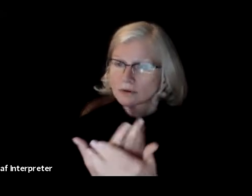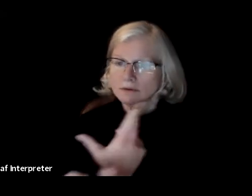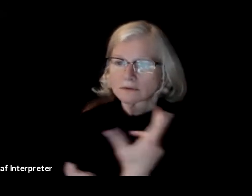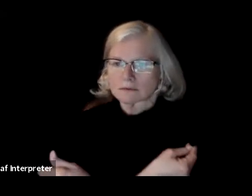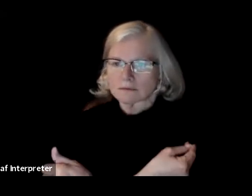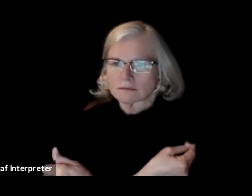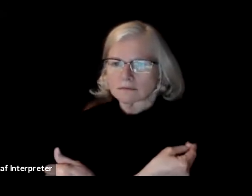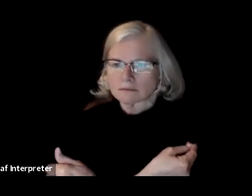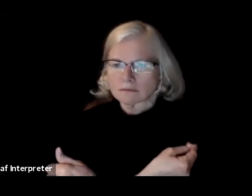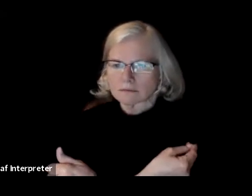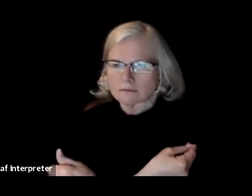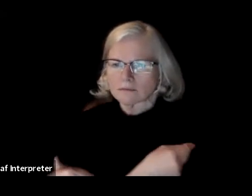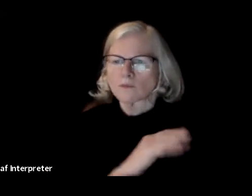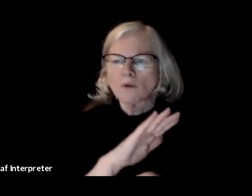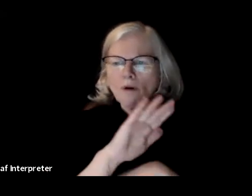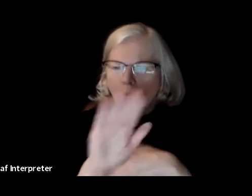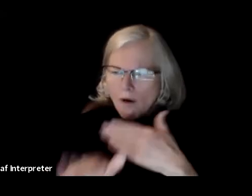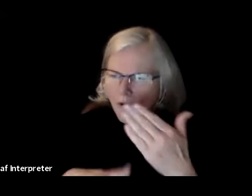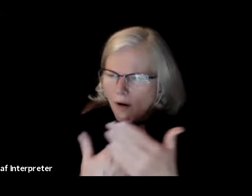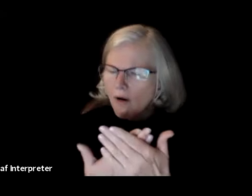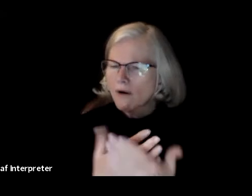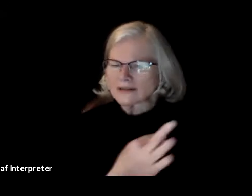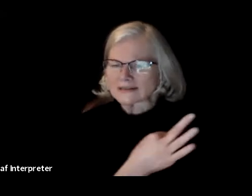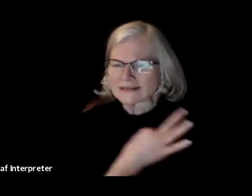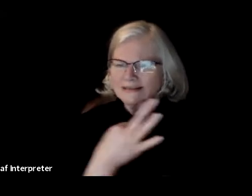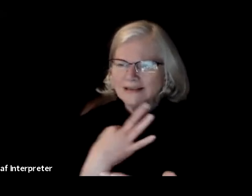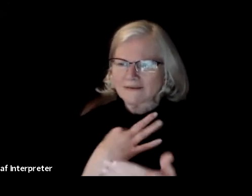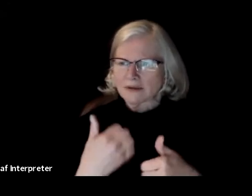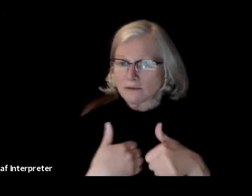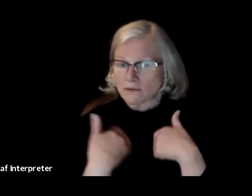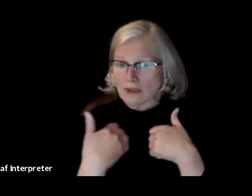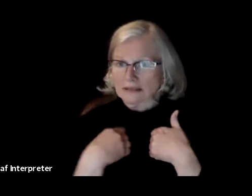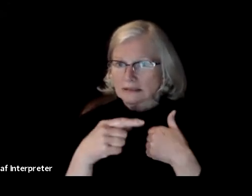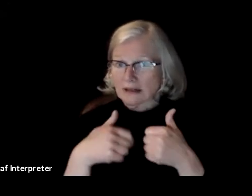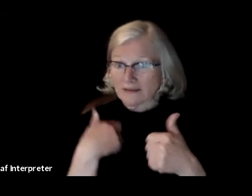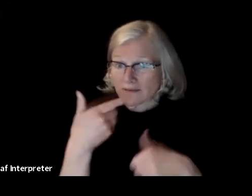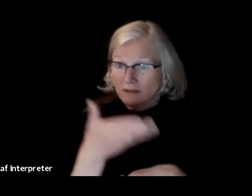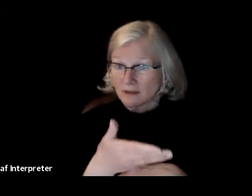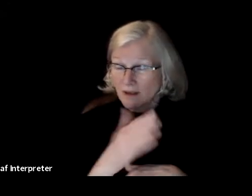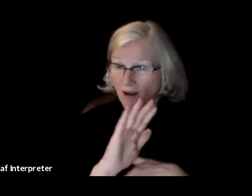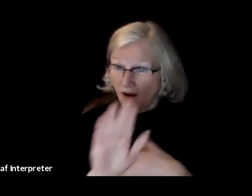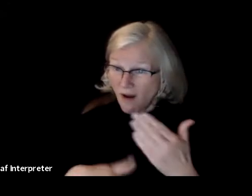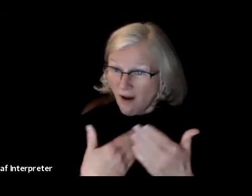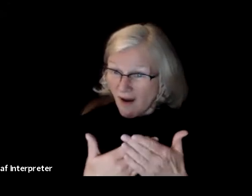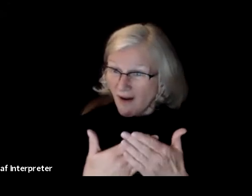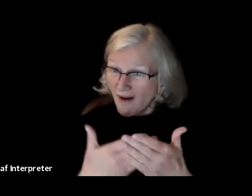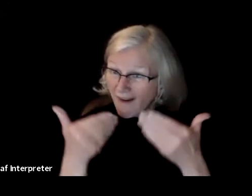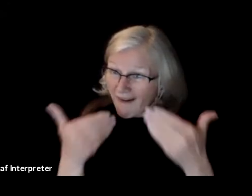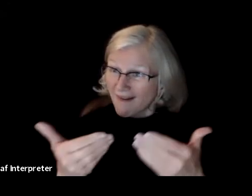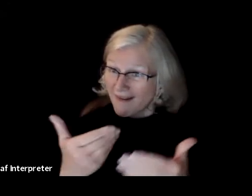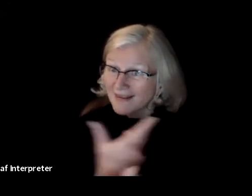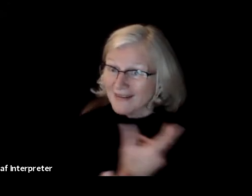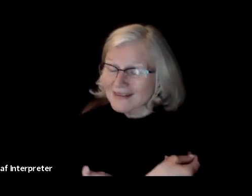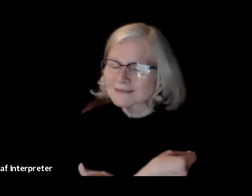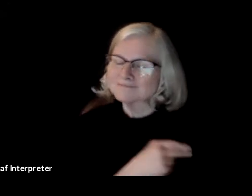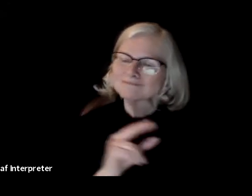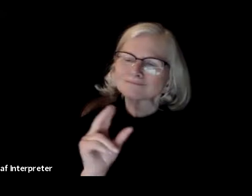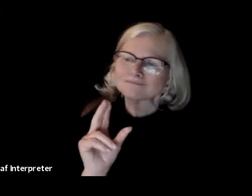the opportunity to get this protection from COVID-19. It's really encouraging that as of the last